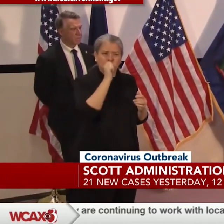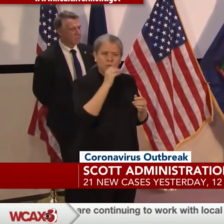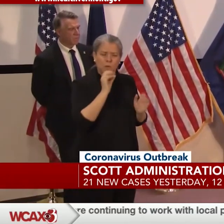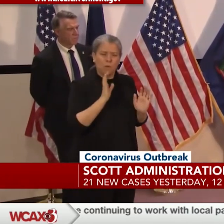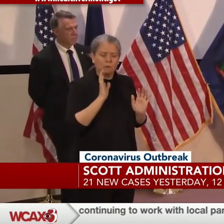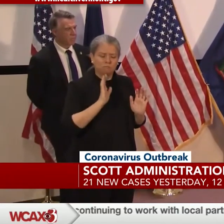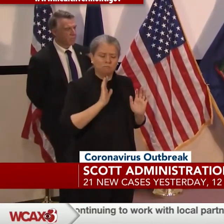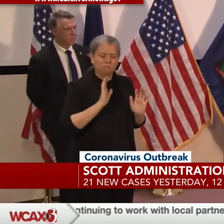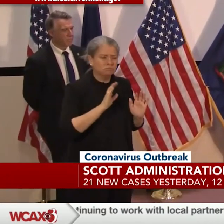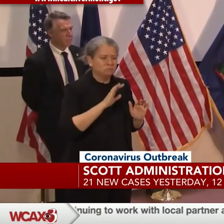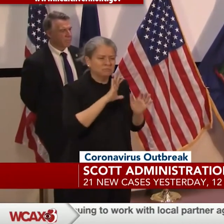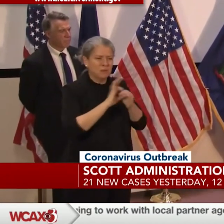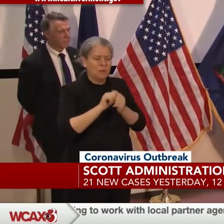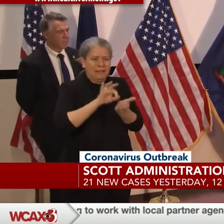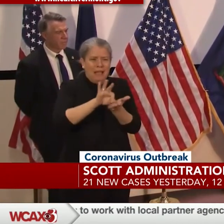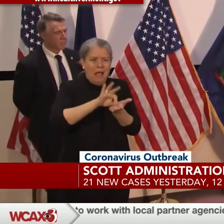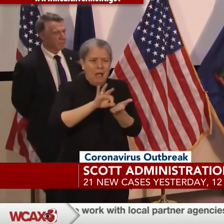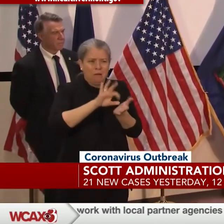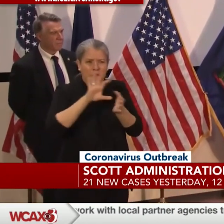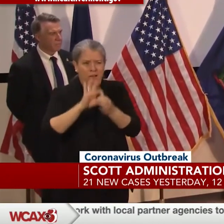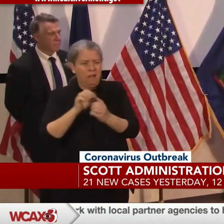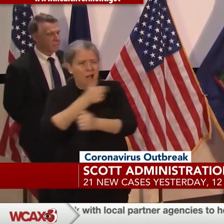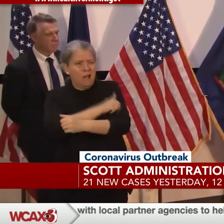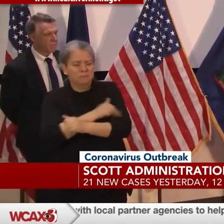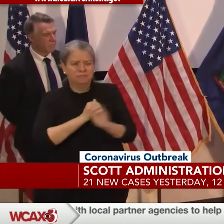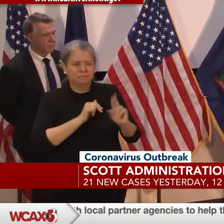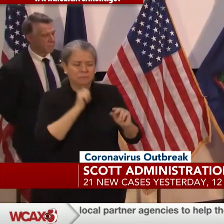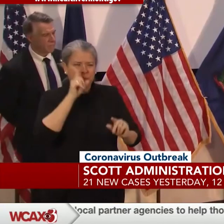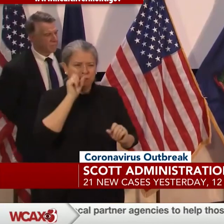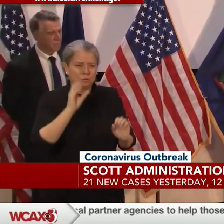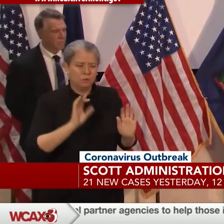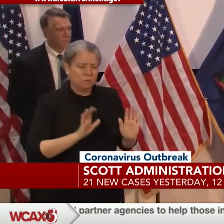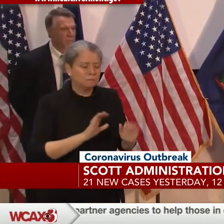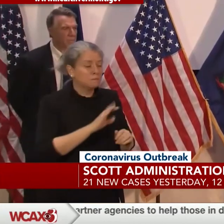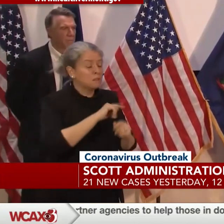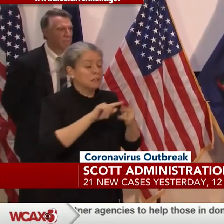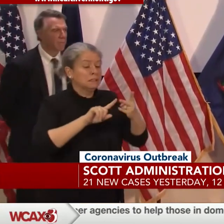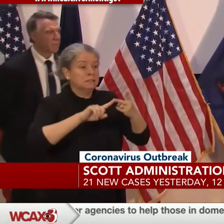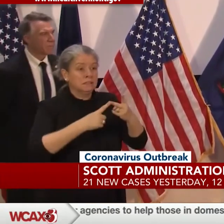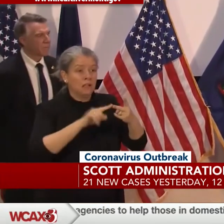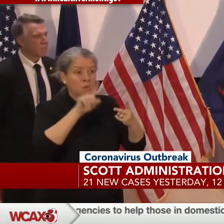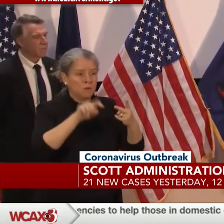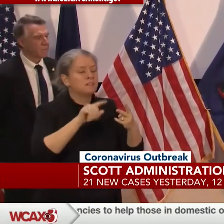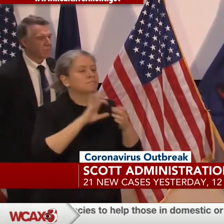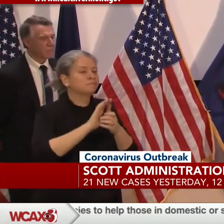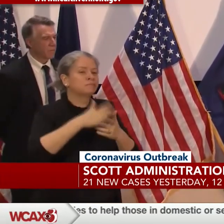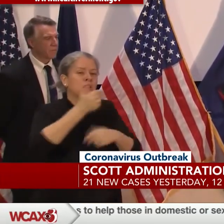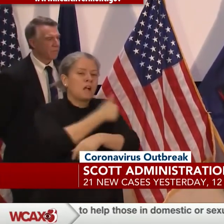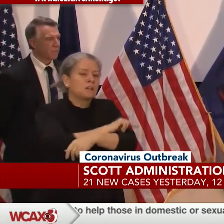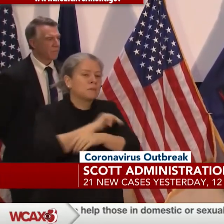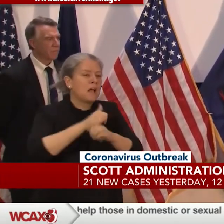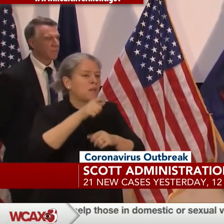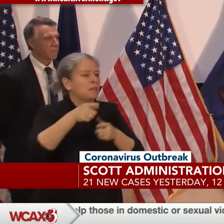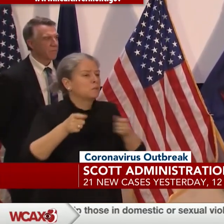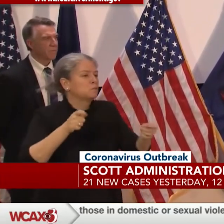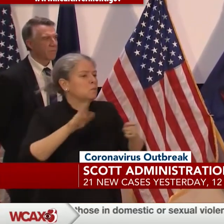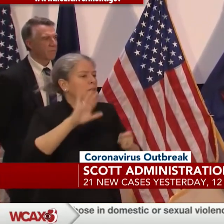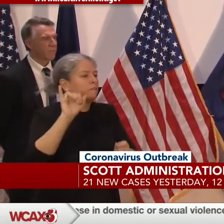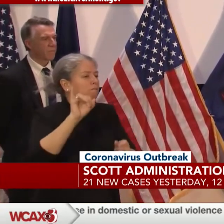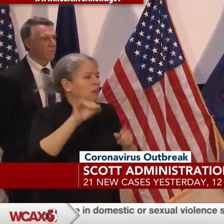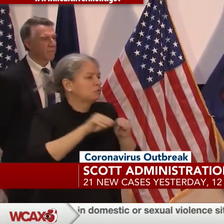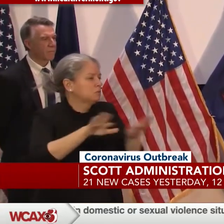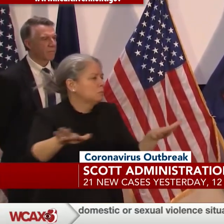second, you're actually speaking to basic infection control practices at various hospitals.